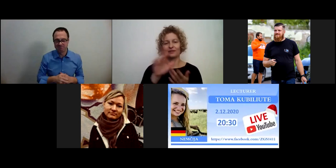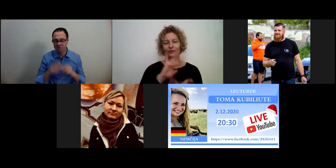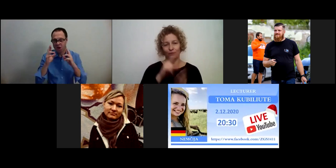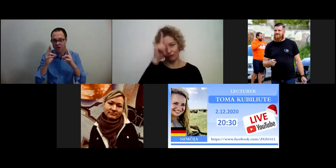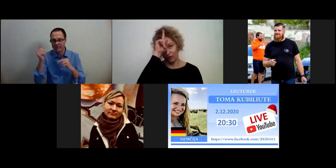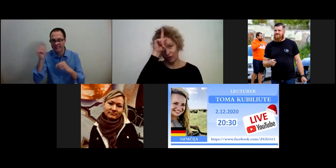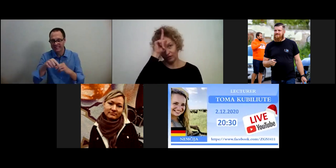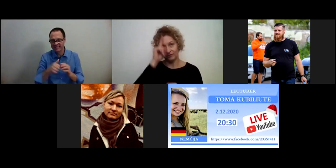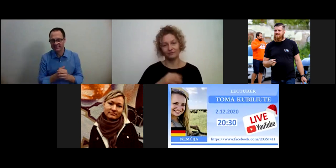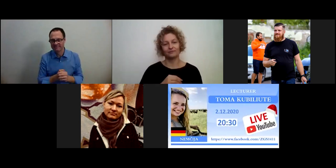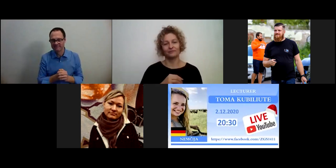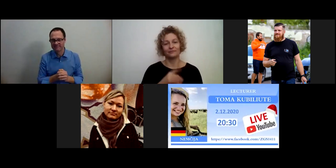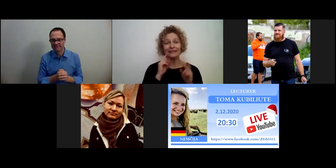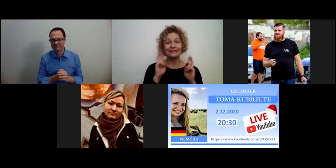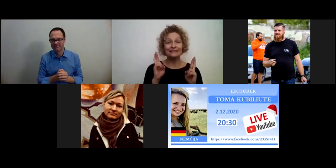Germany.